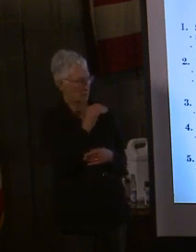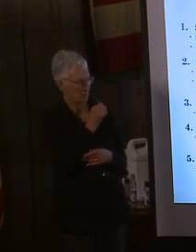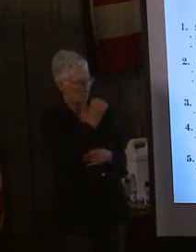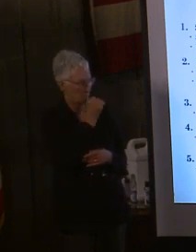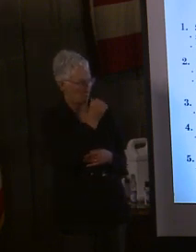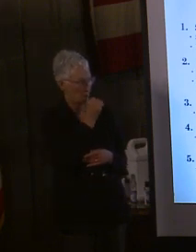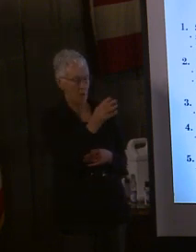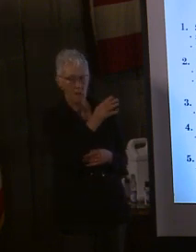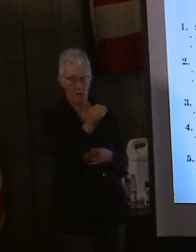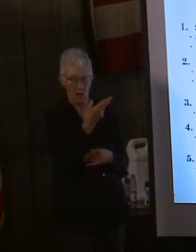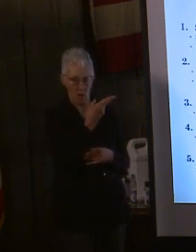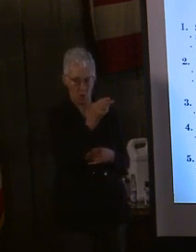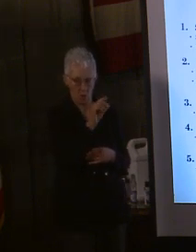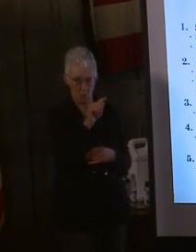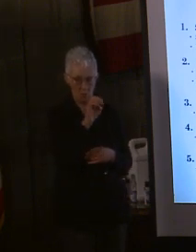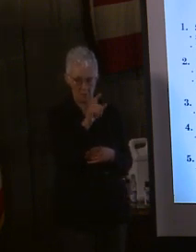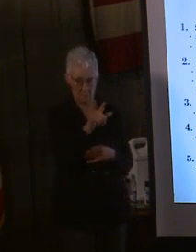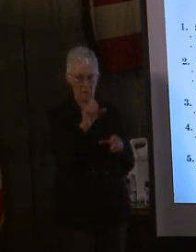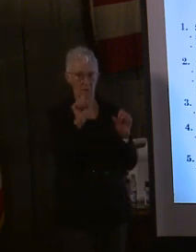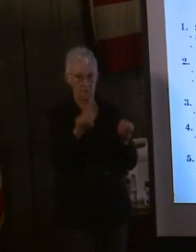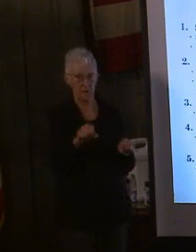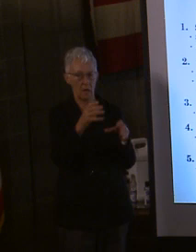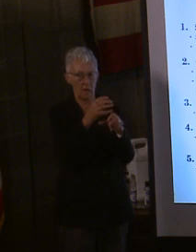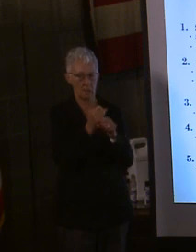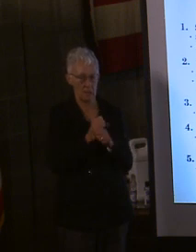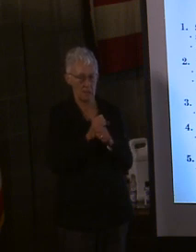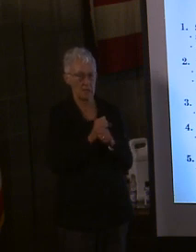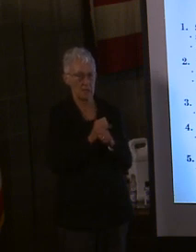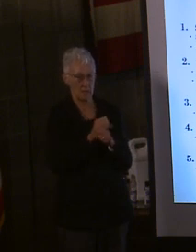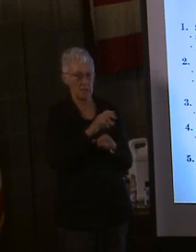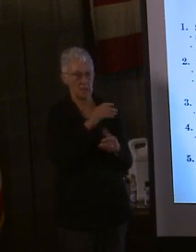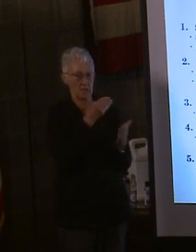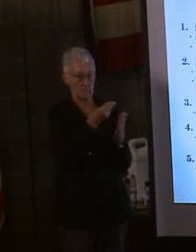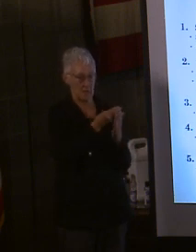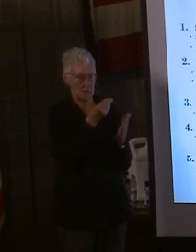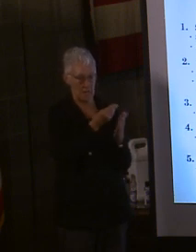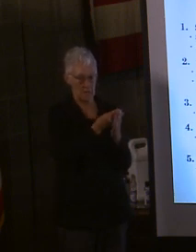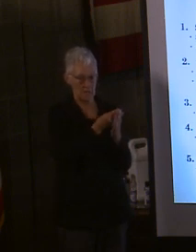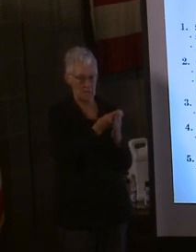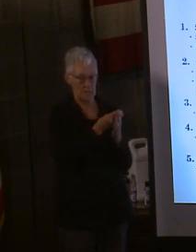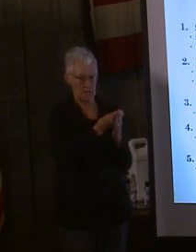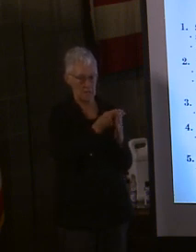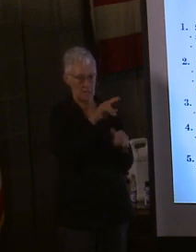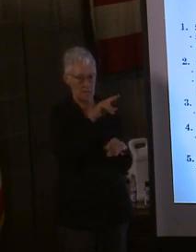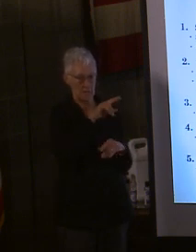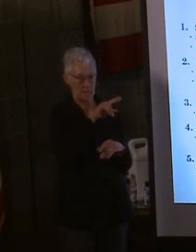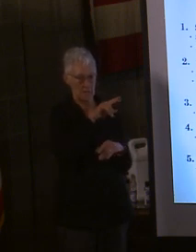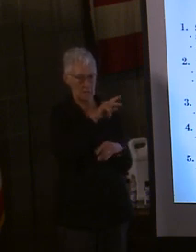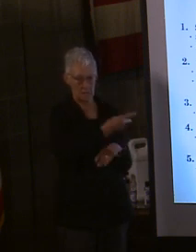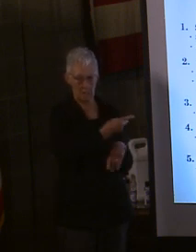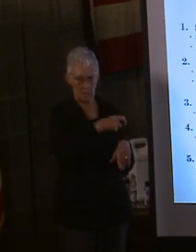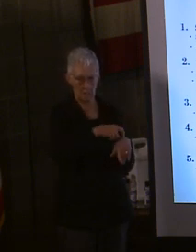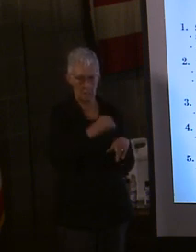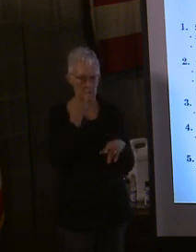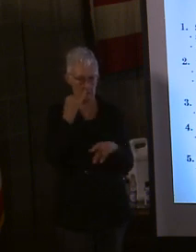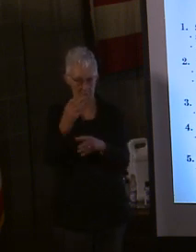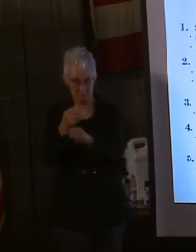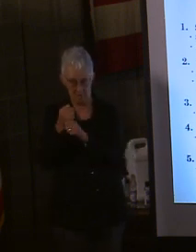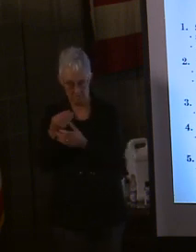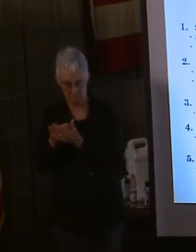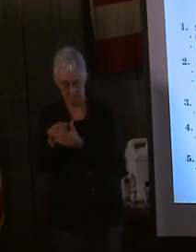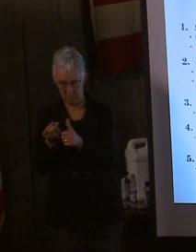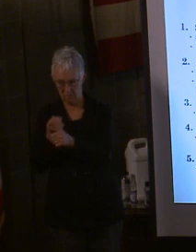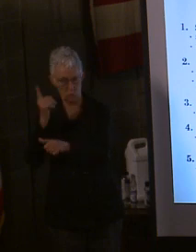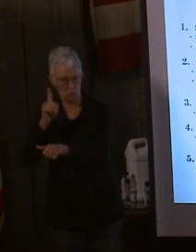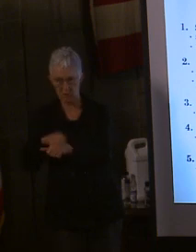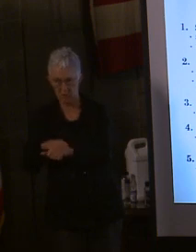and hotels are eligible to get the second round of funding. If you got it in the first round of funding, you're not eligible the second round. Is that right, Dan? That's Okay,